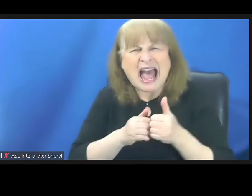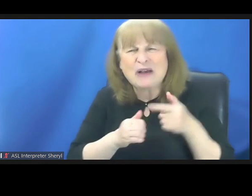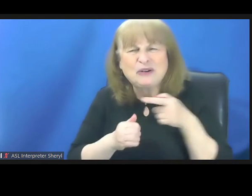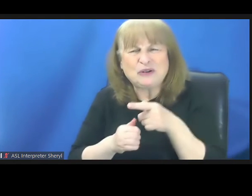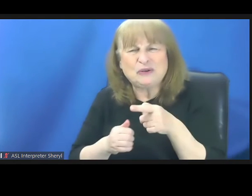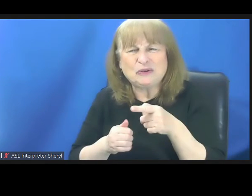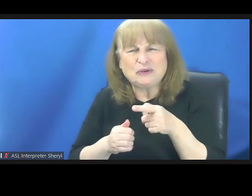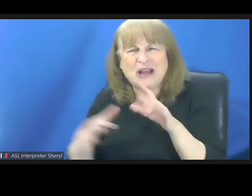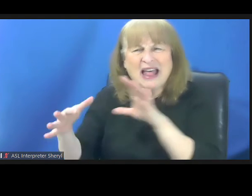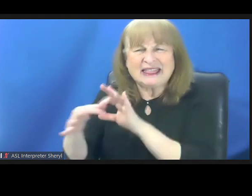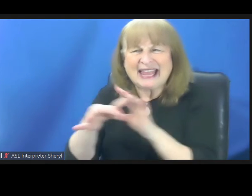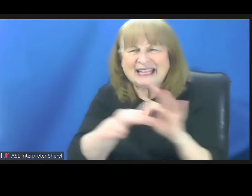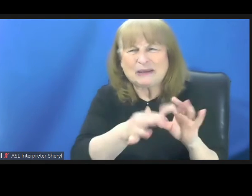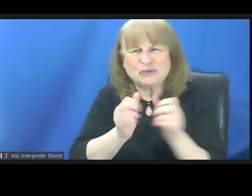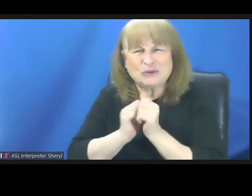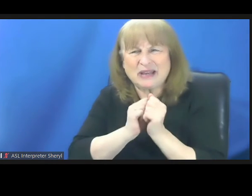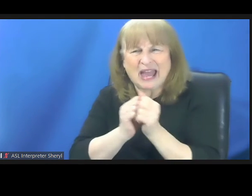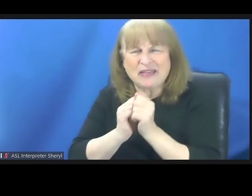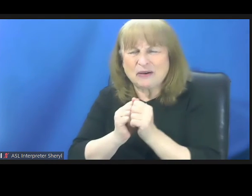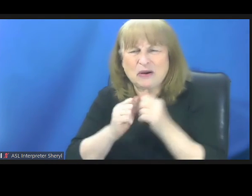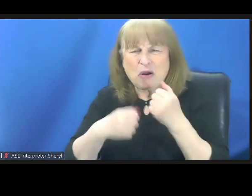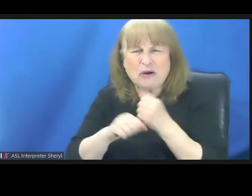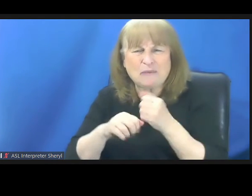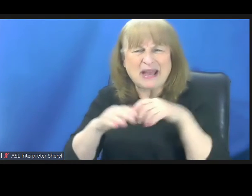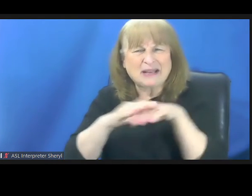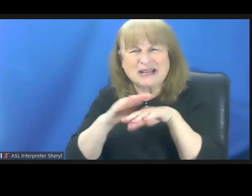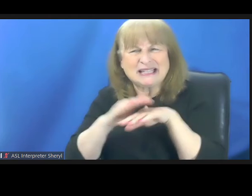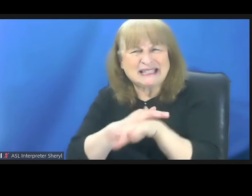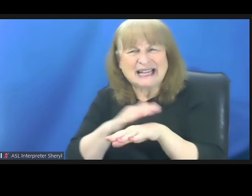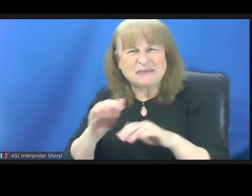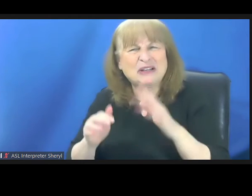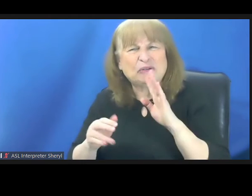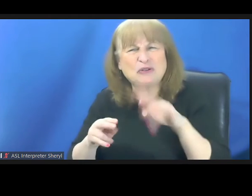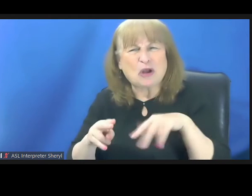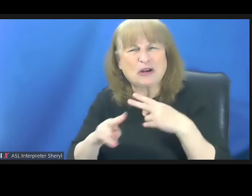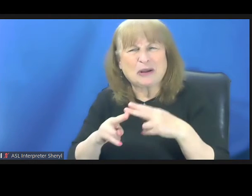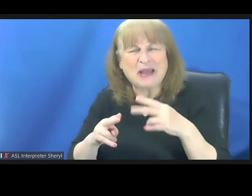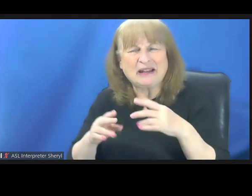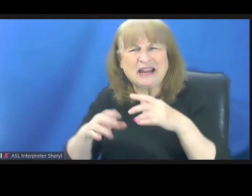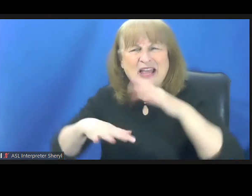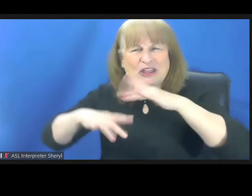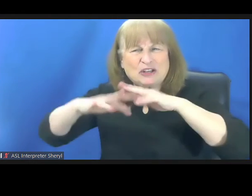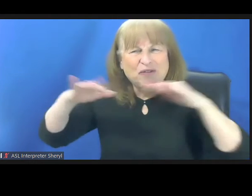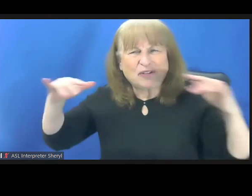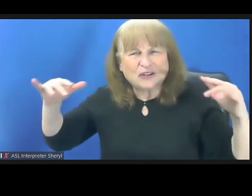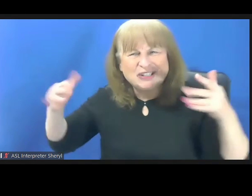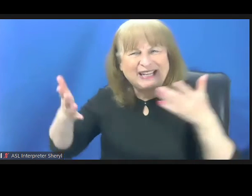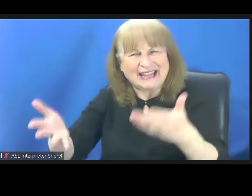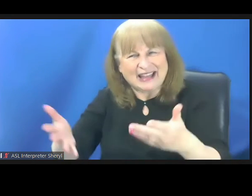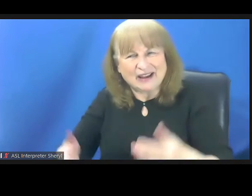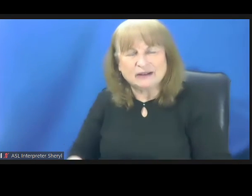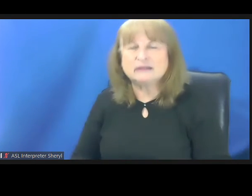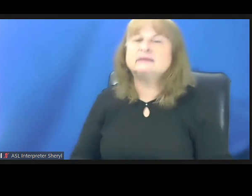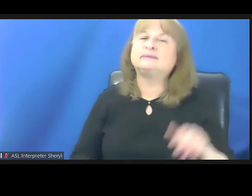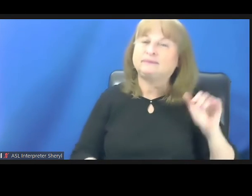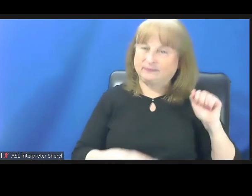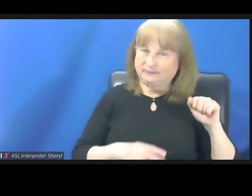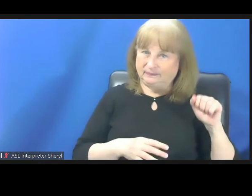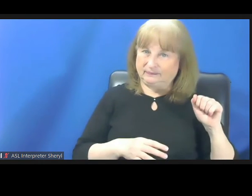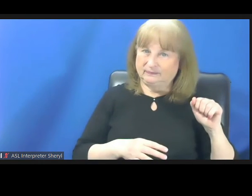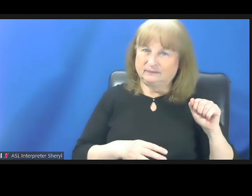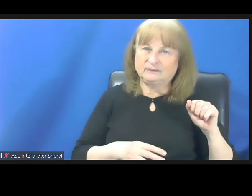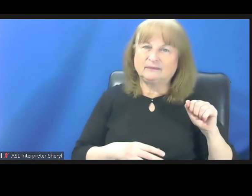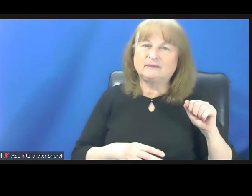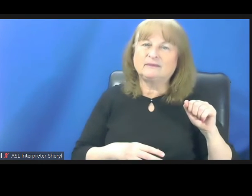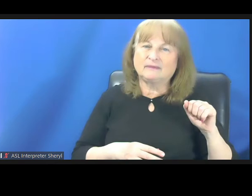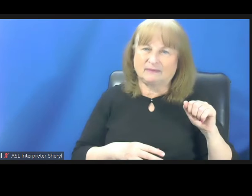of link them together or make them accessible? And can you talk a little bit about the diversity of materials? Well, I mean, I